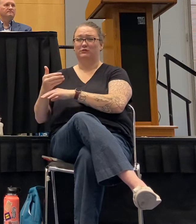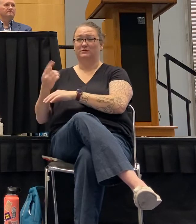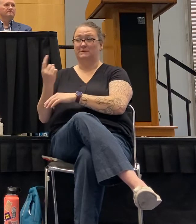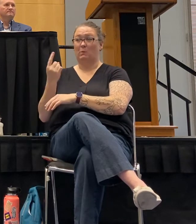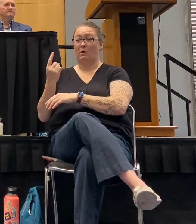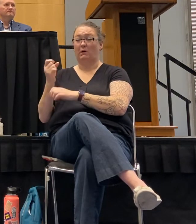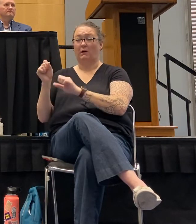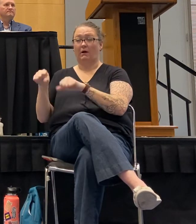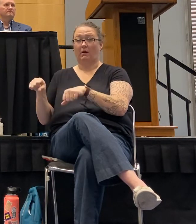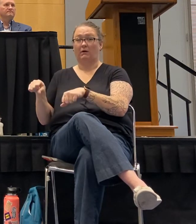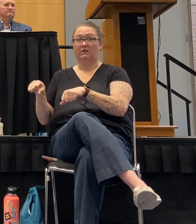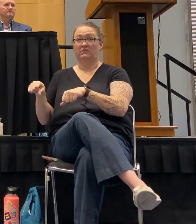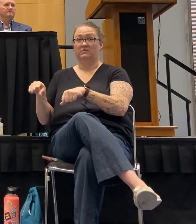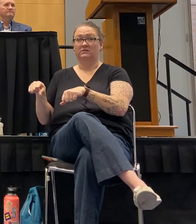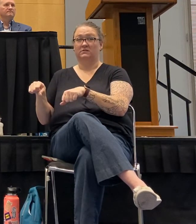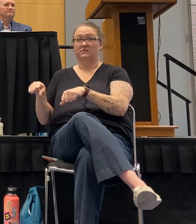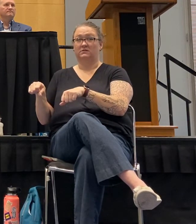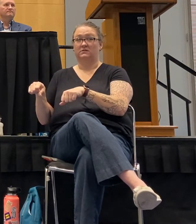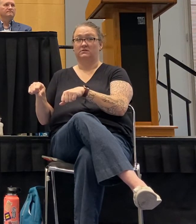can,